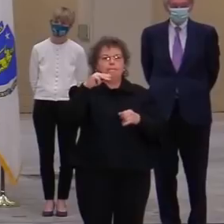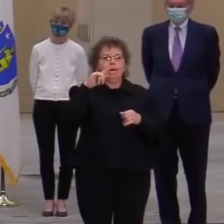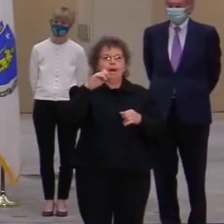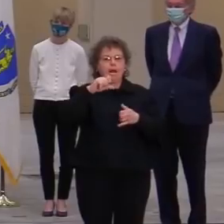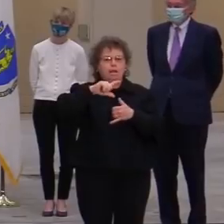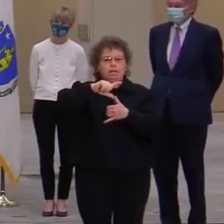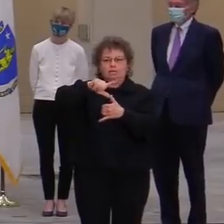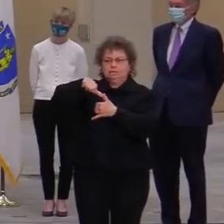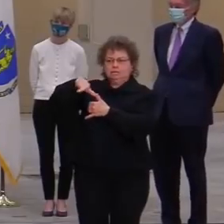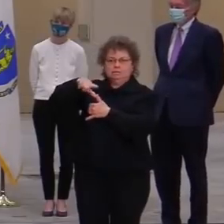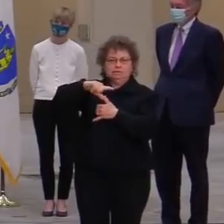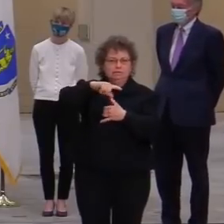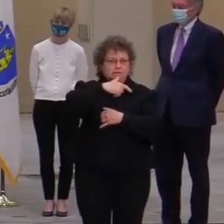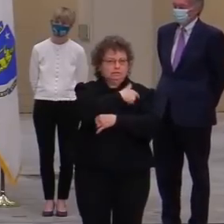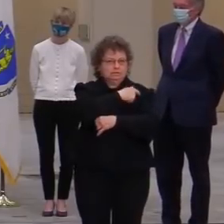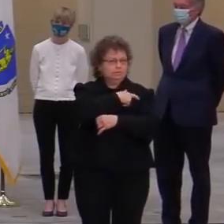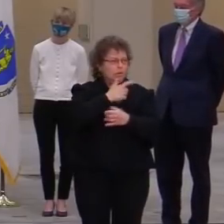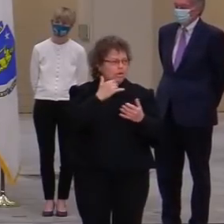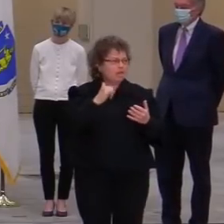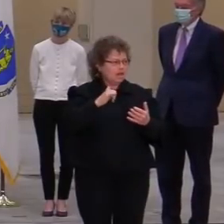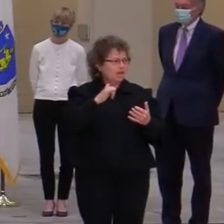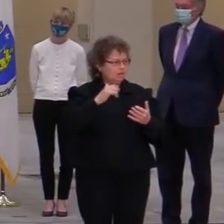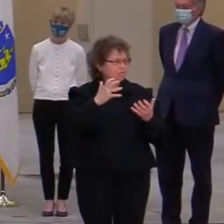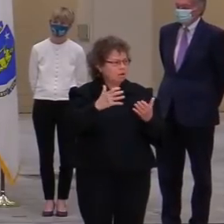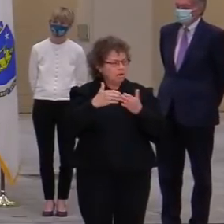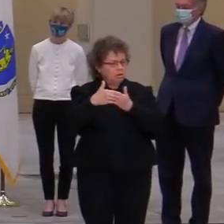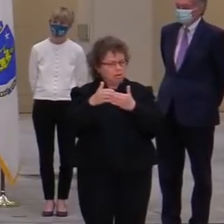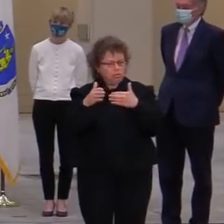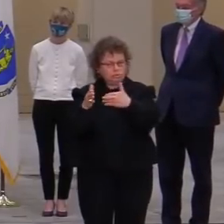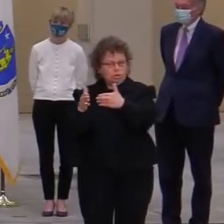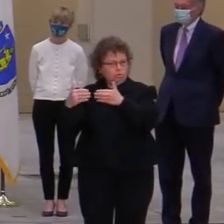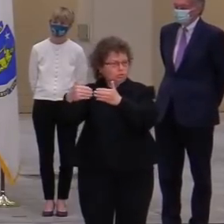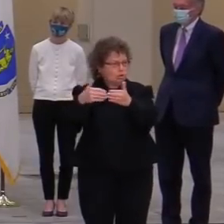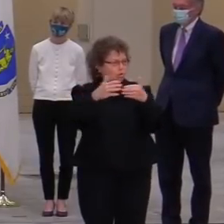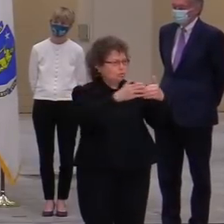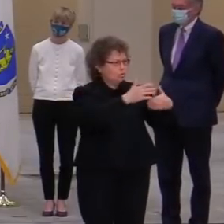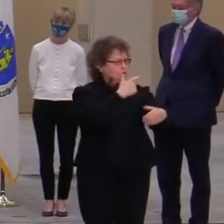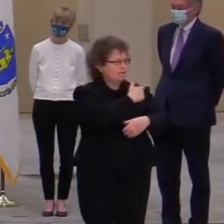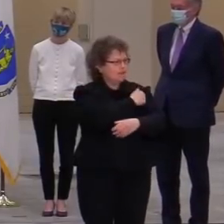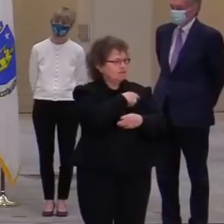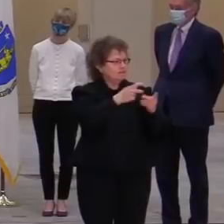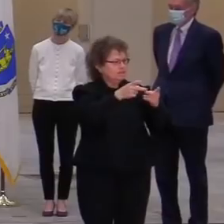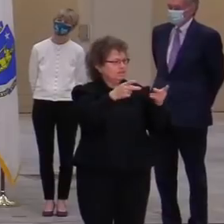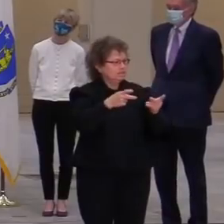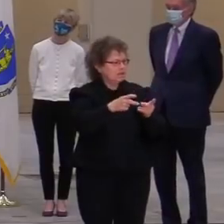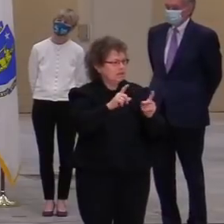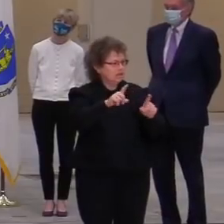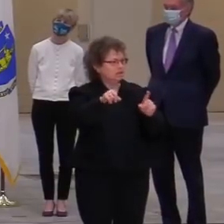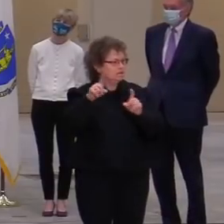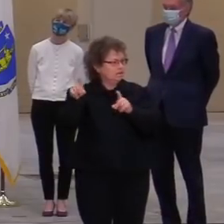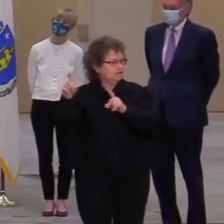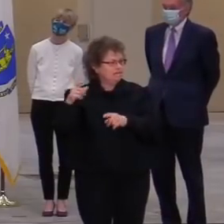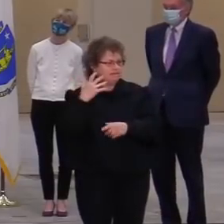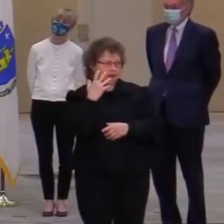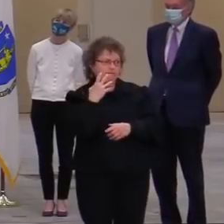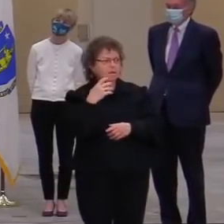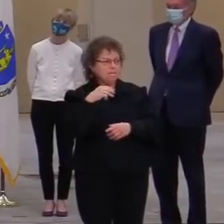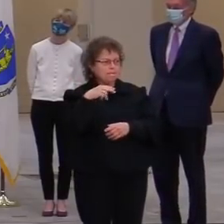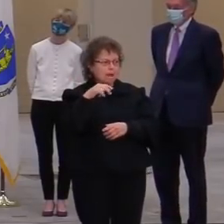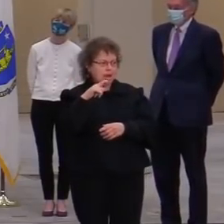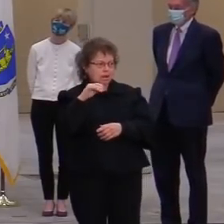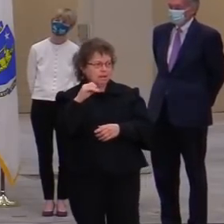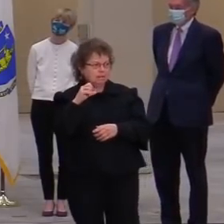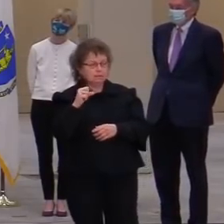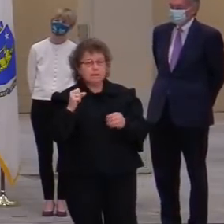to make sure that people will be close to access to a vaccine site. You know, what I will say is there's a lot of people